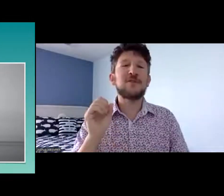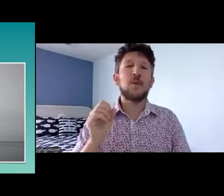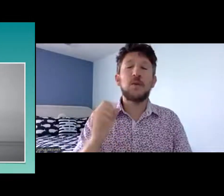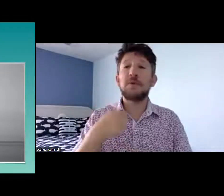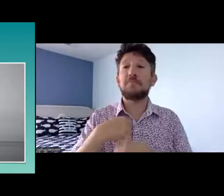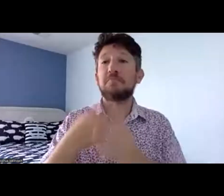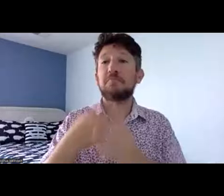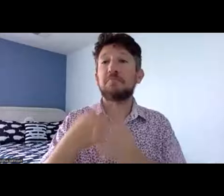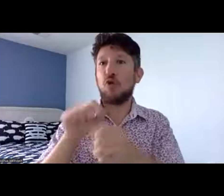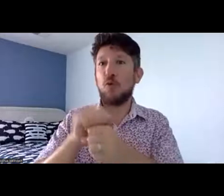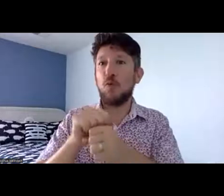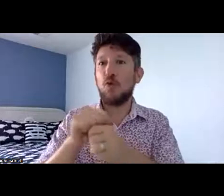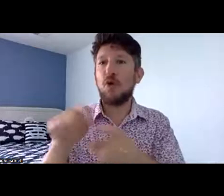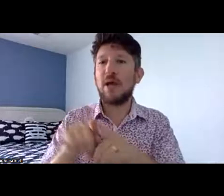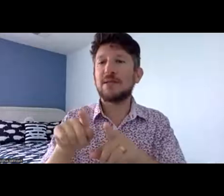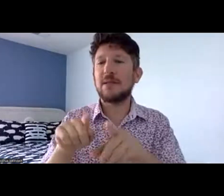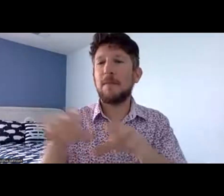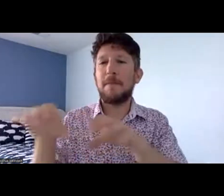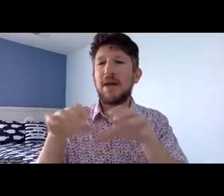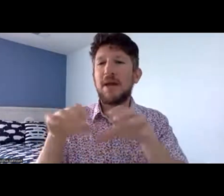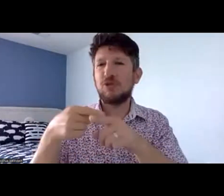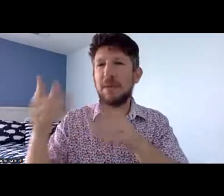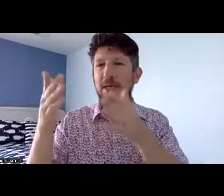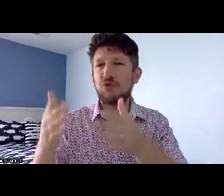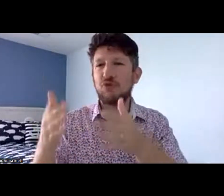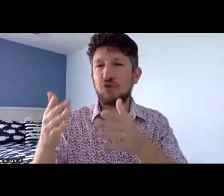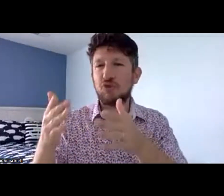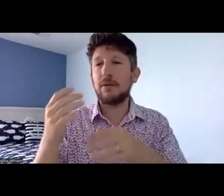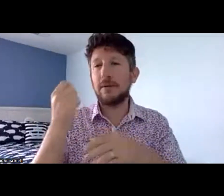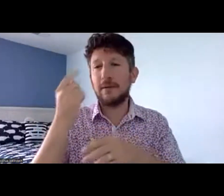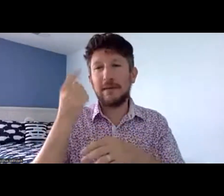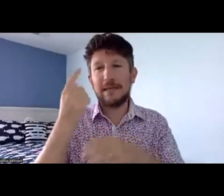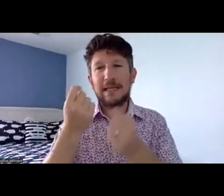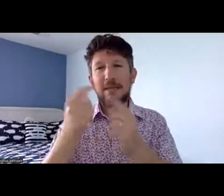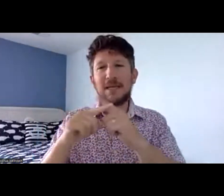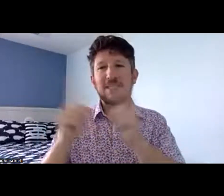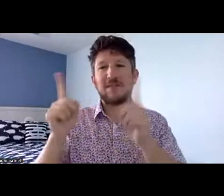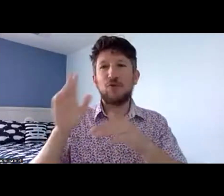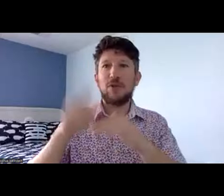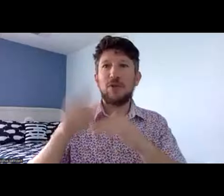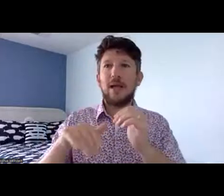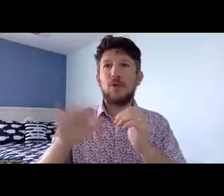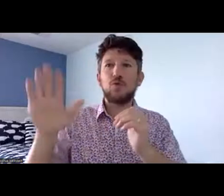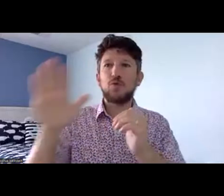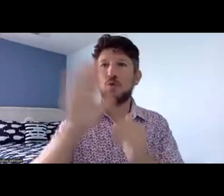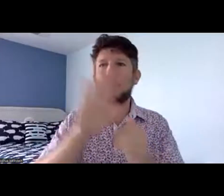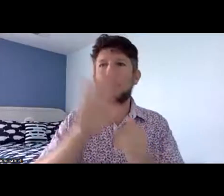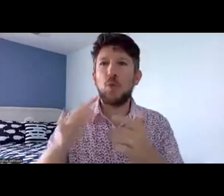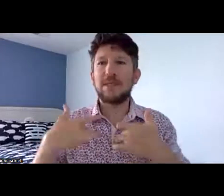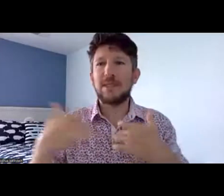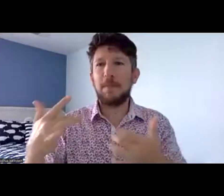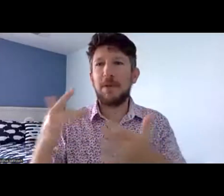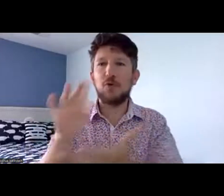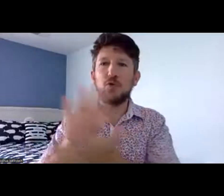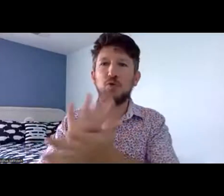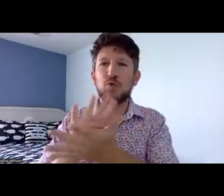I'm kind of following her suit. And we're working as behavioral management specialists.